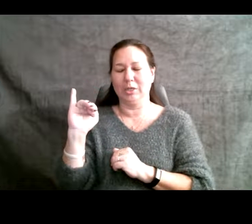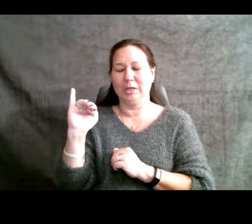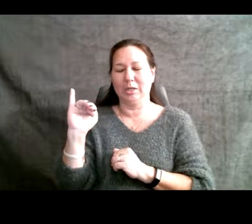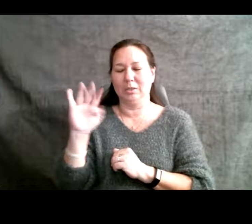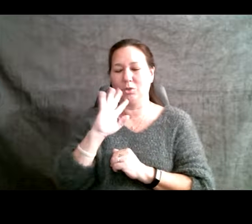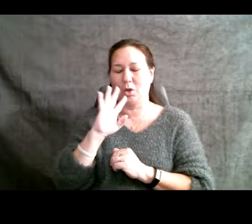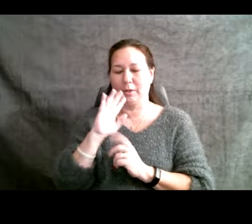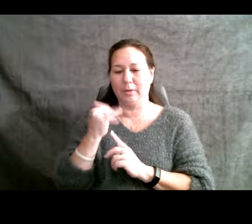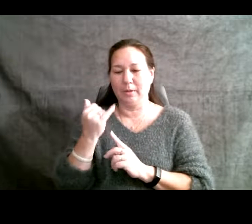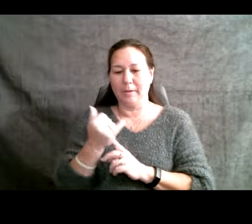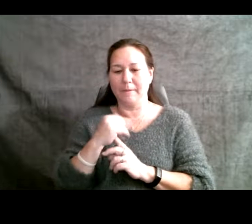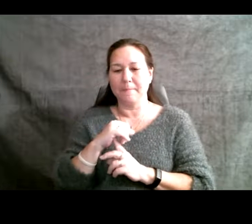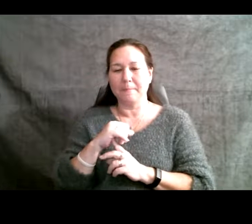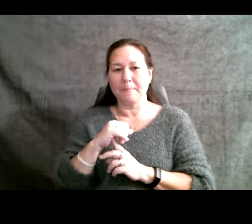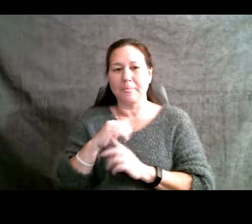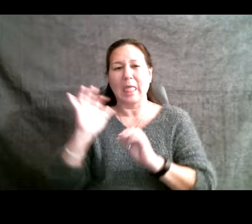It's a